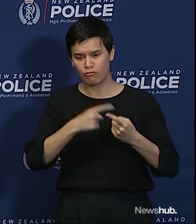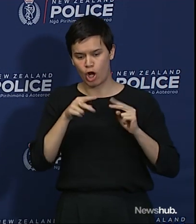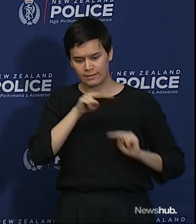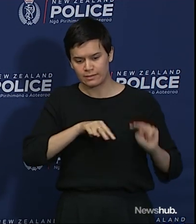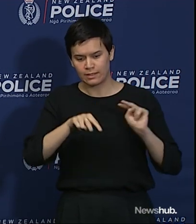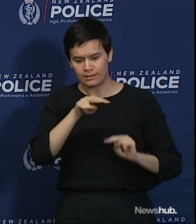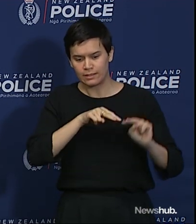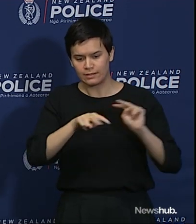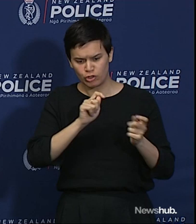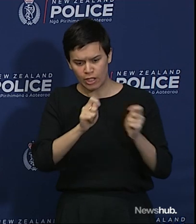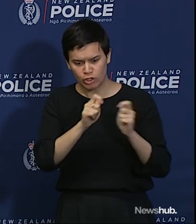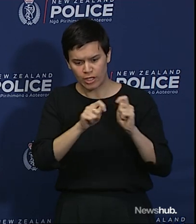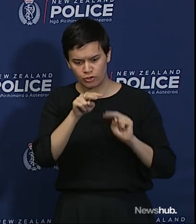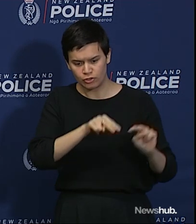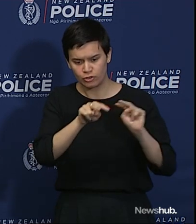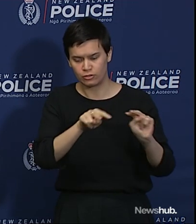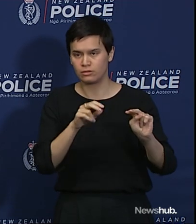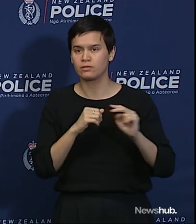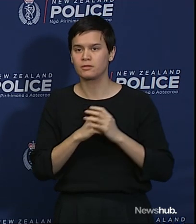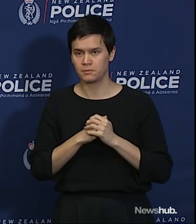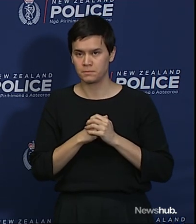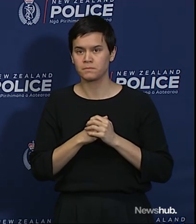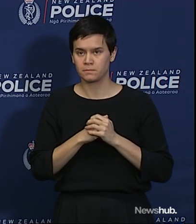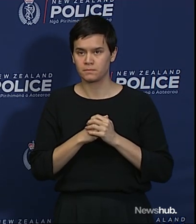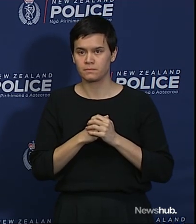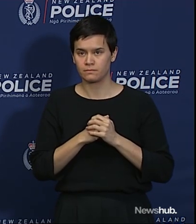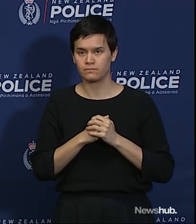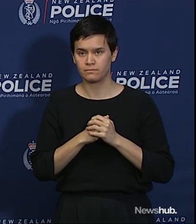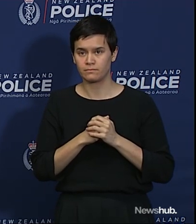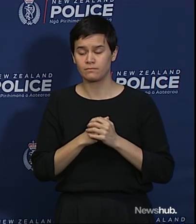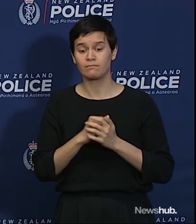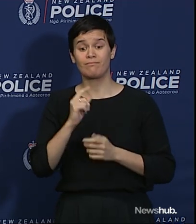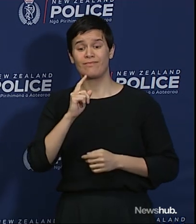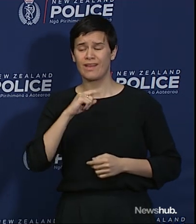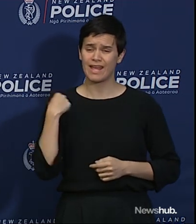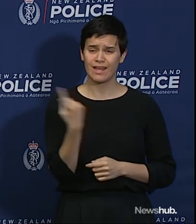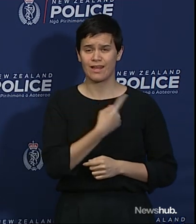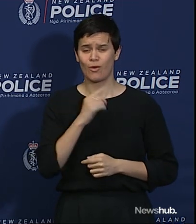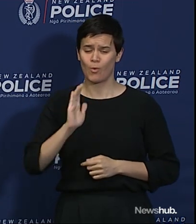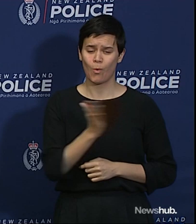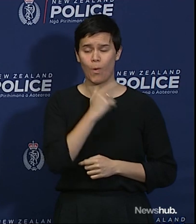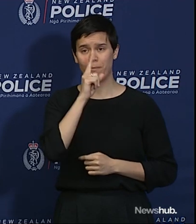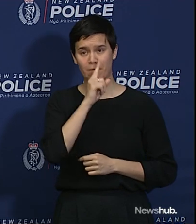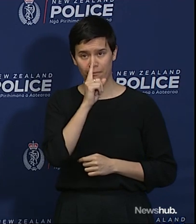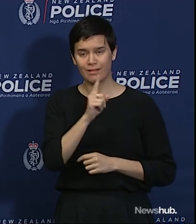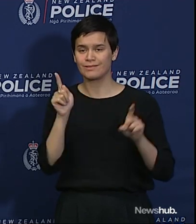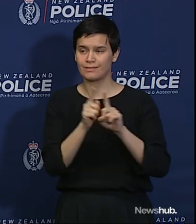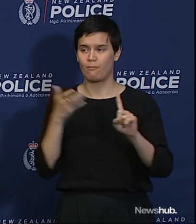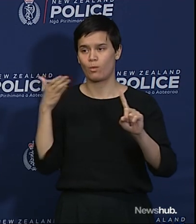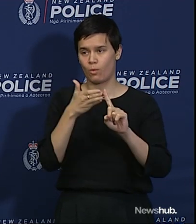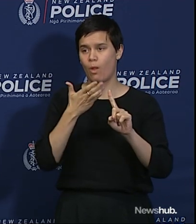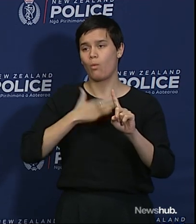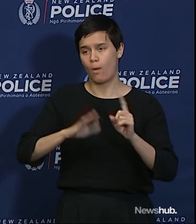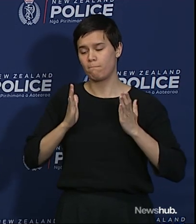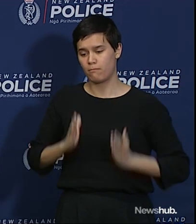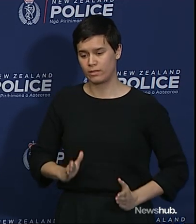everyone, and I want to repeat that, I mean everyone is united in the desire to recover those bodies from the island so they can be returned